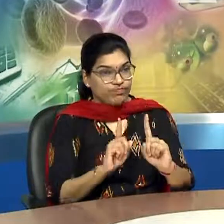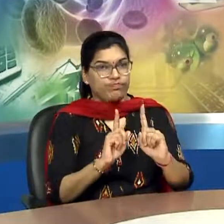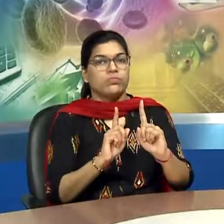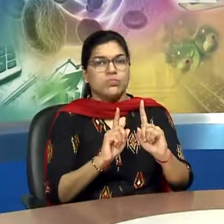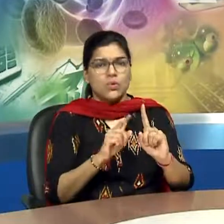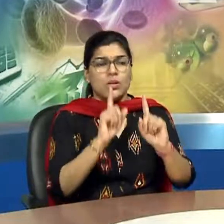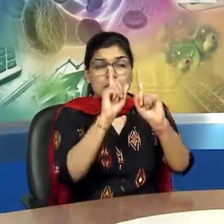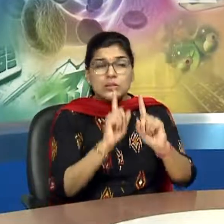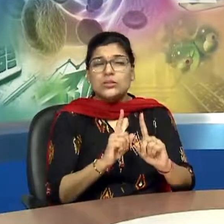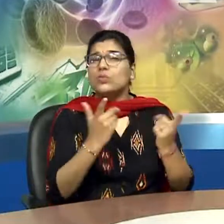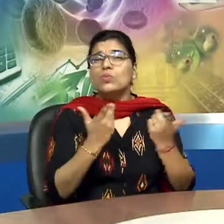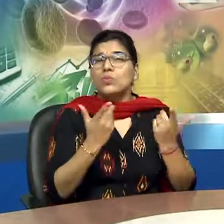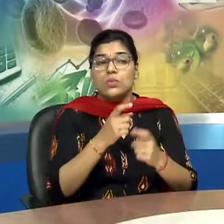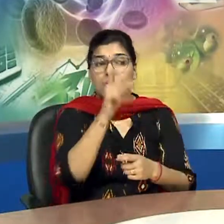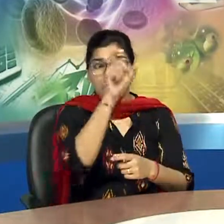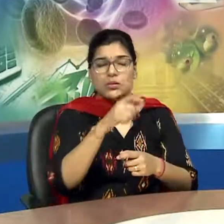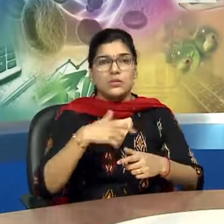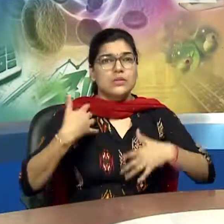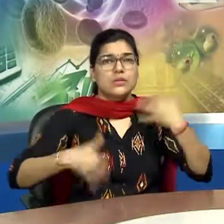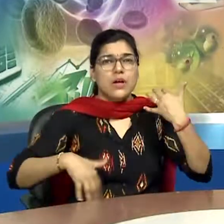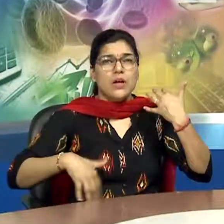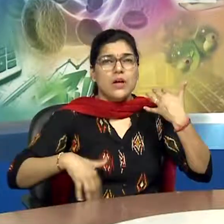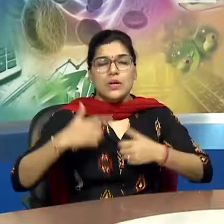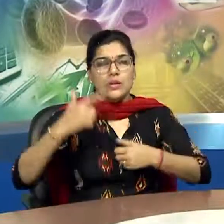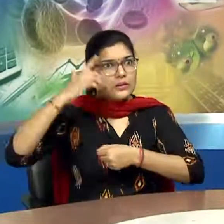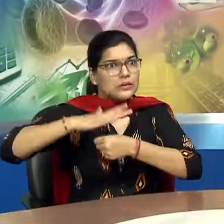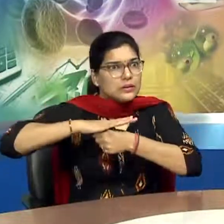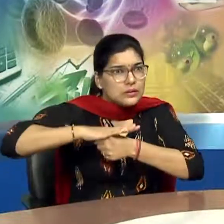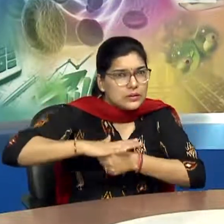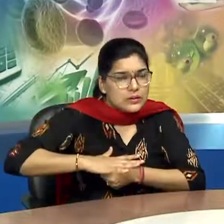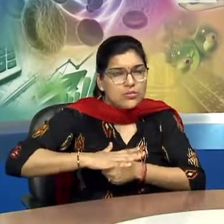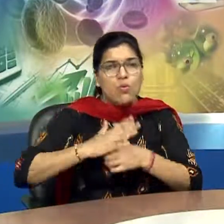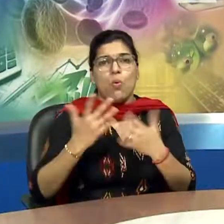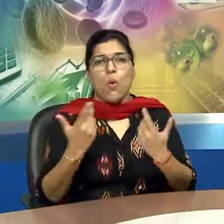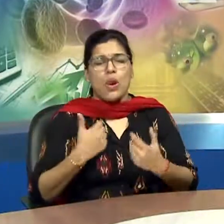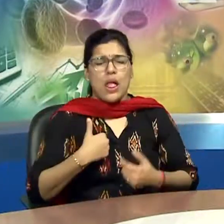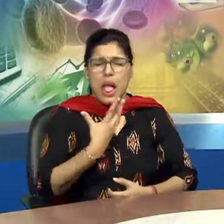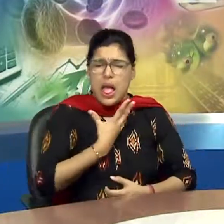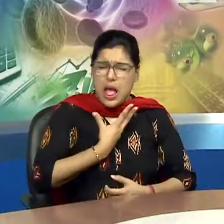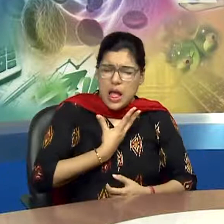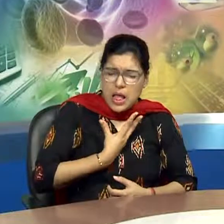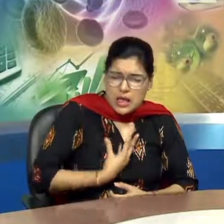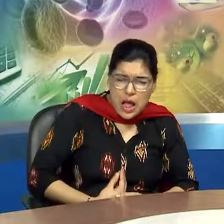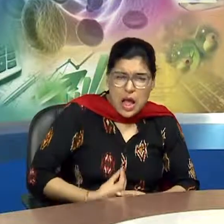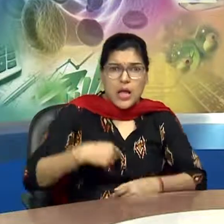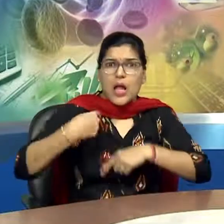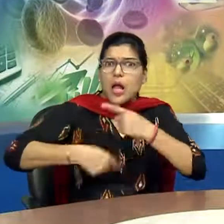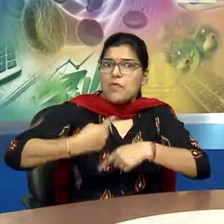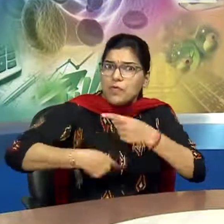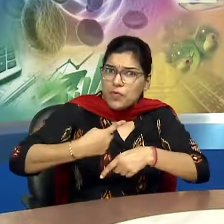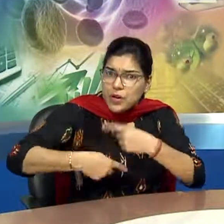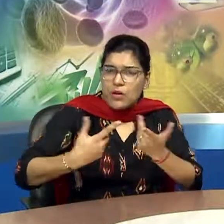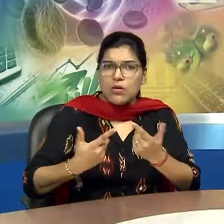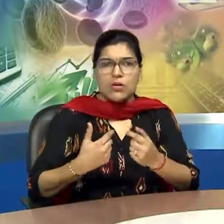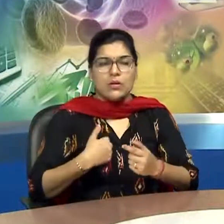at school, at any place where the person is comfortable. A person